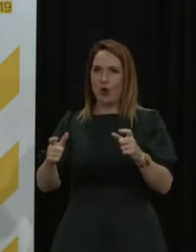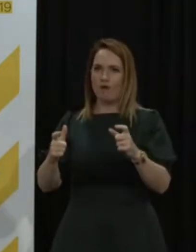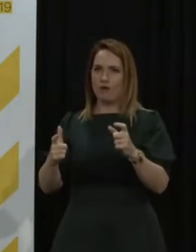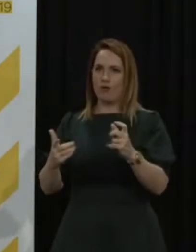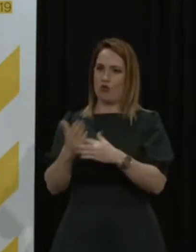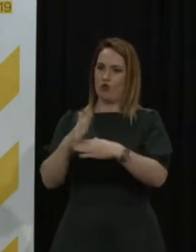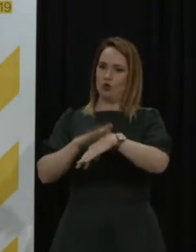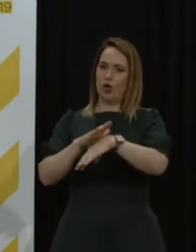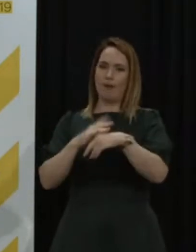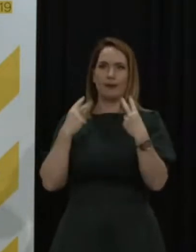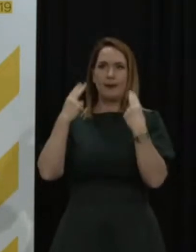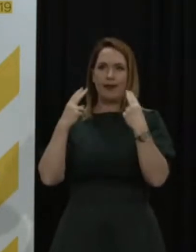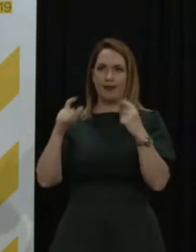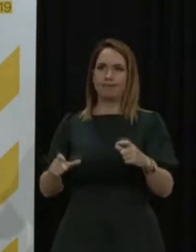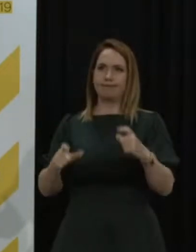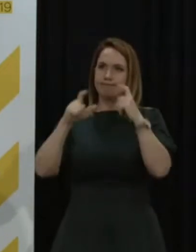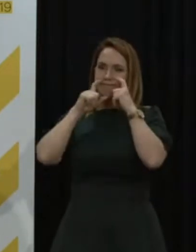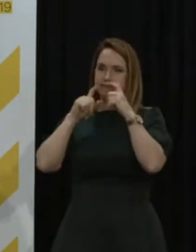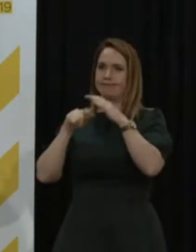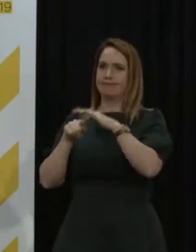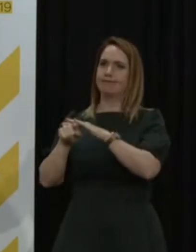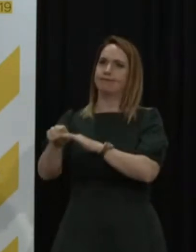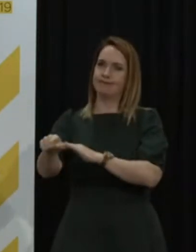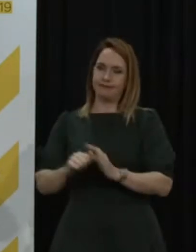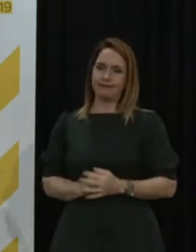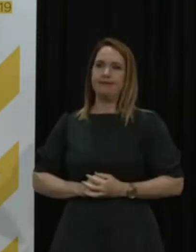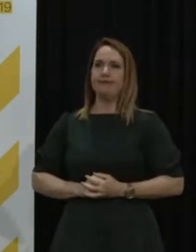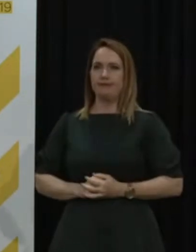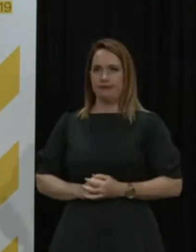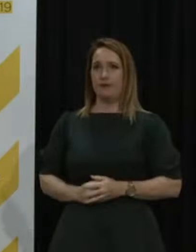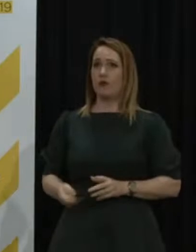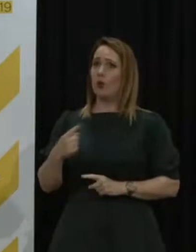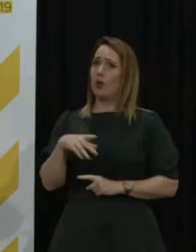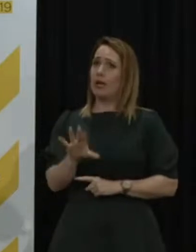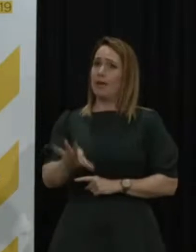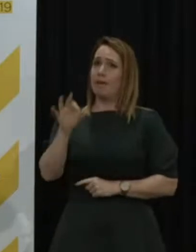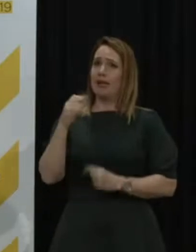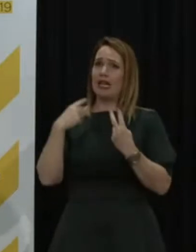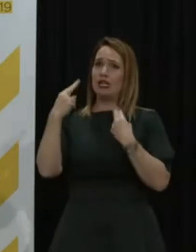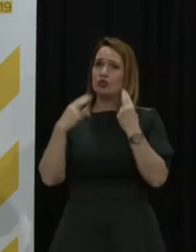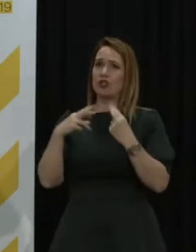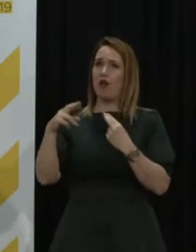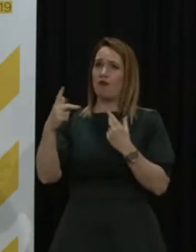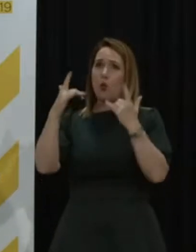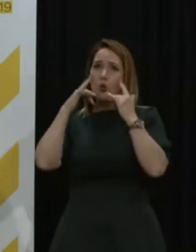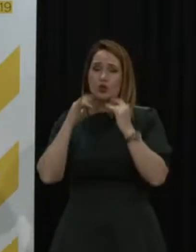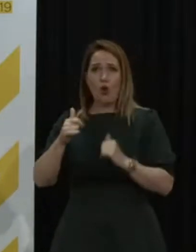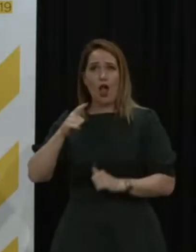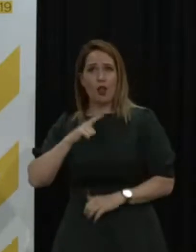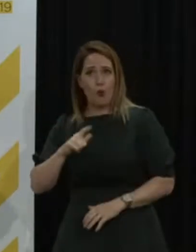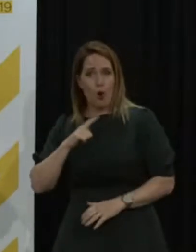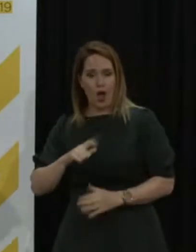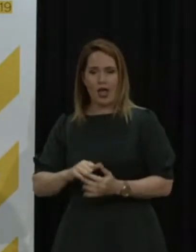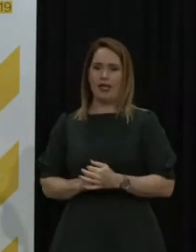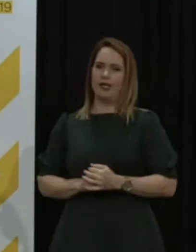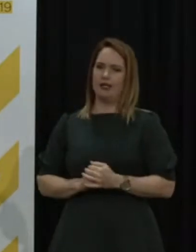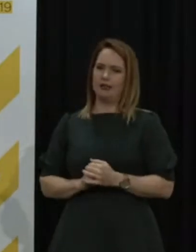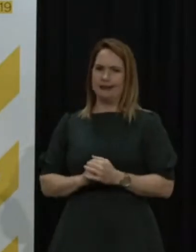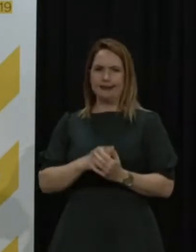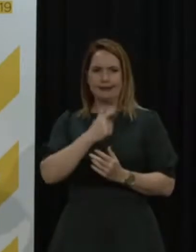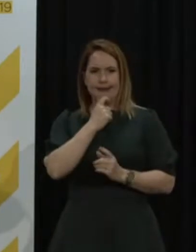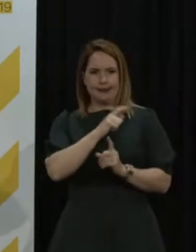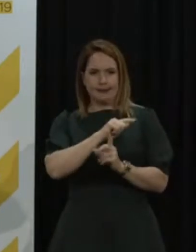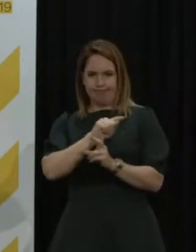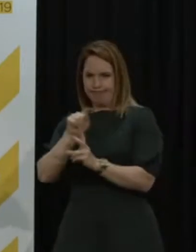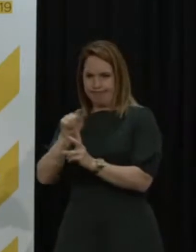all of us from Alert Level 2. We've chosen hairdressers to trial vaccine passes because out of all of the venues